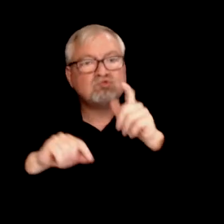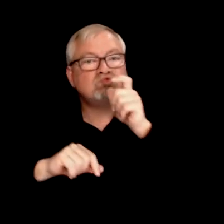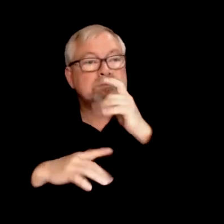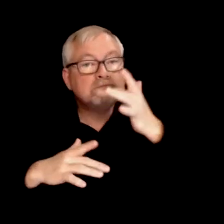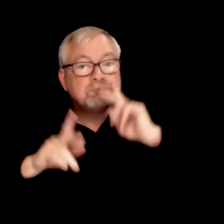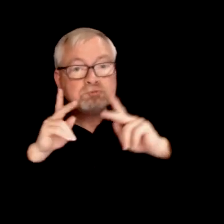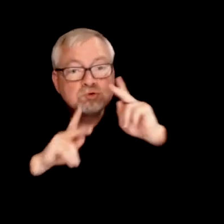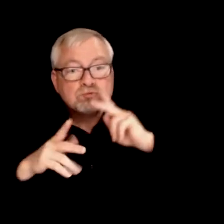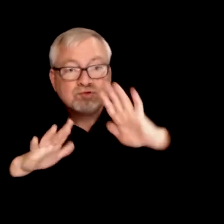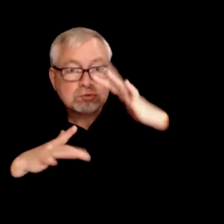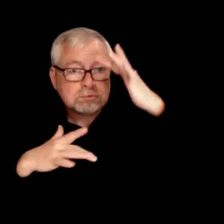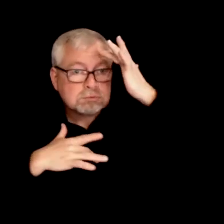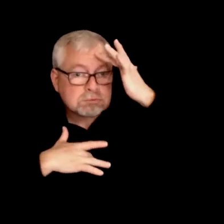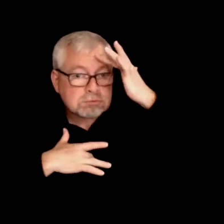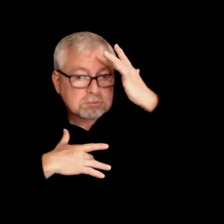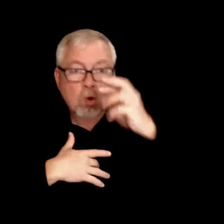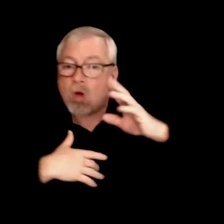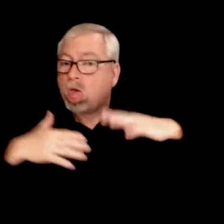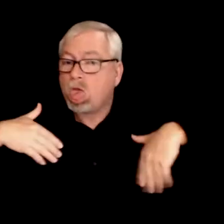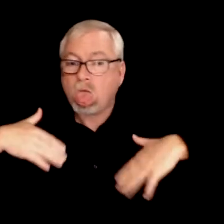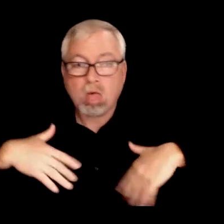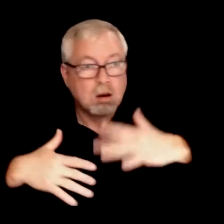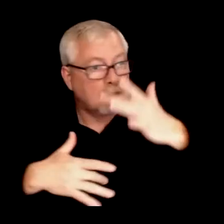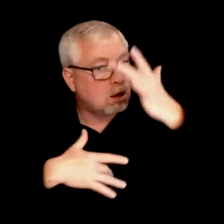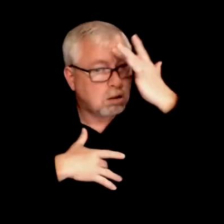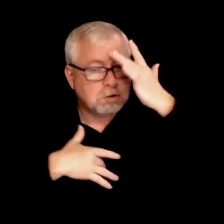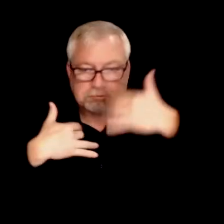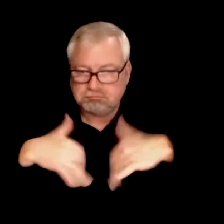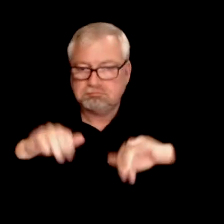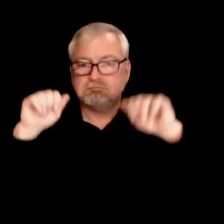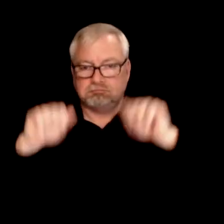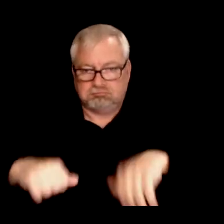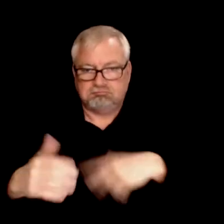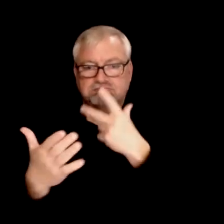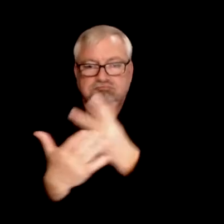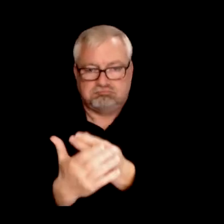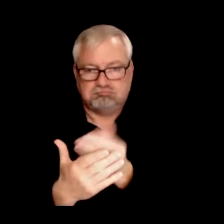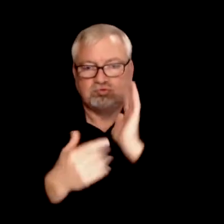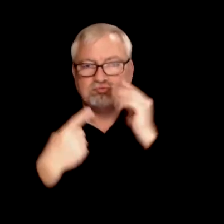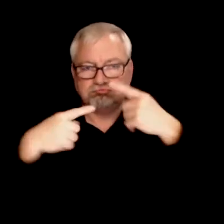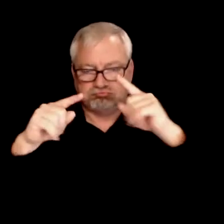have never had COVID. It has a really high level of effectiveness.